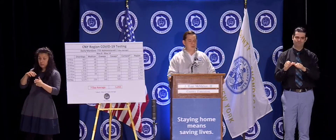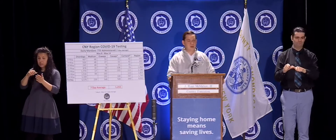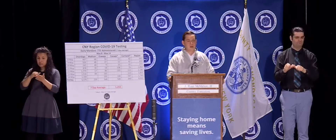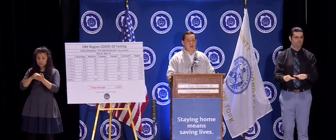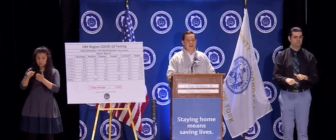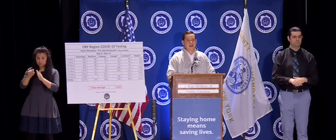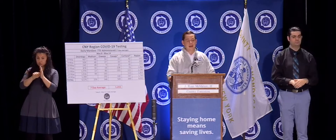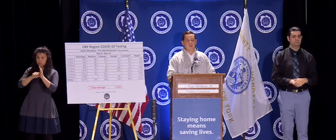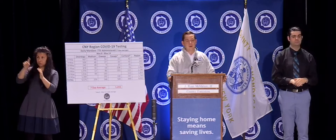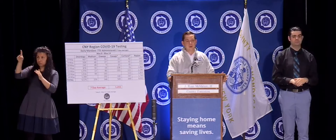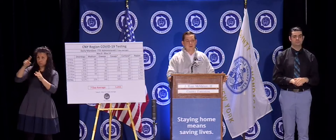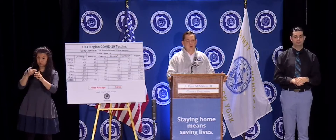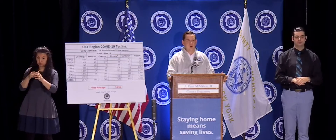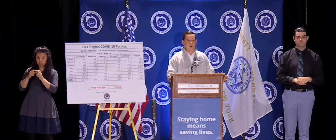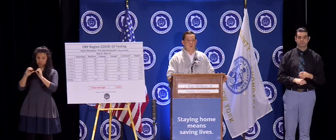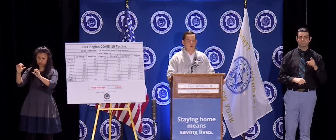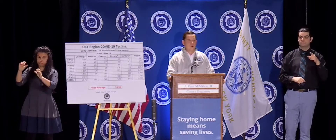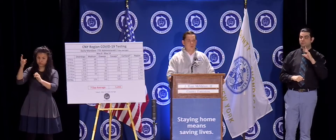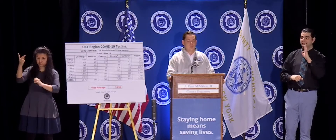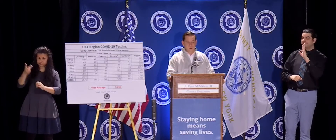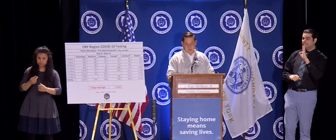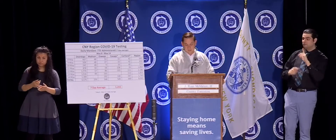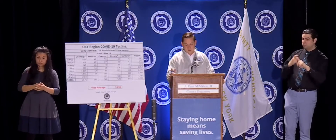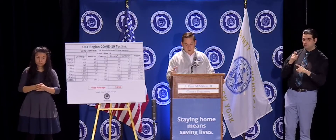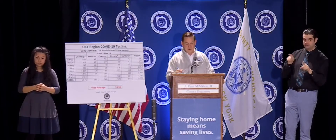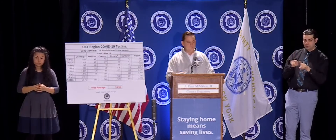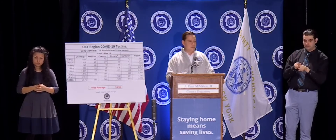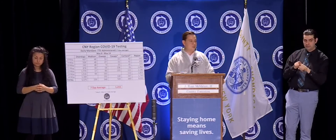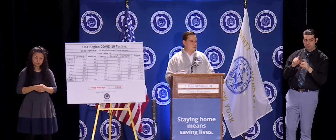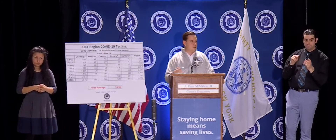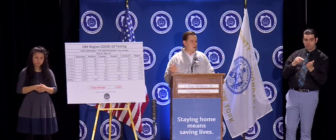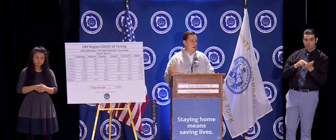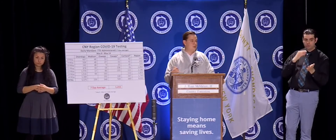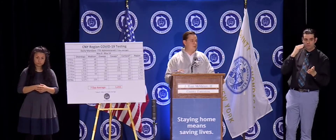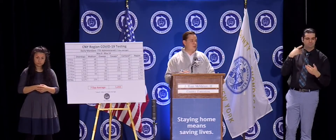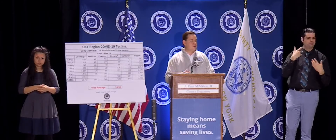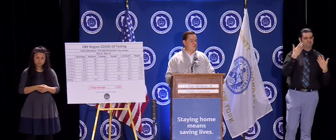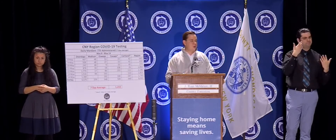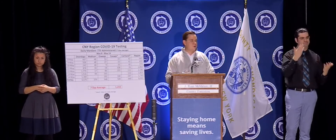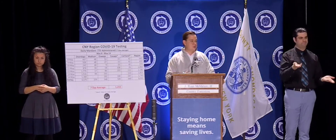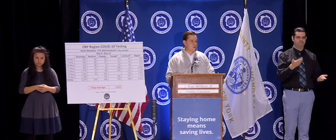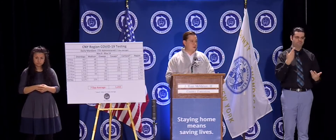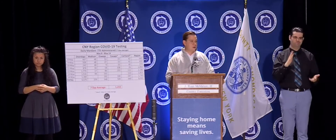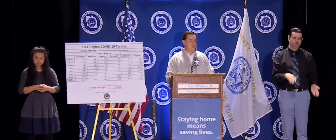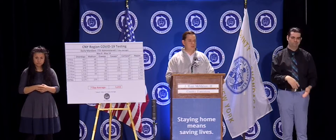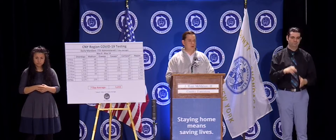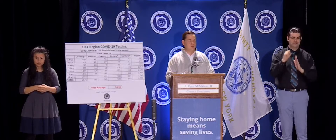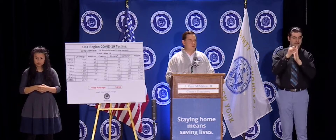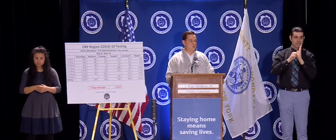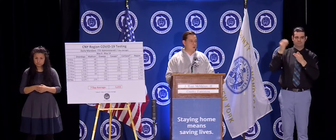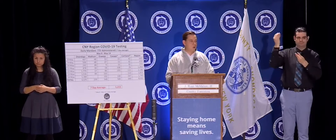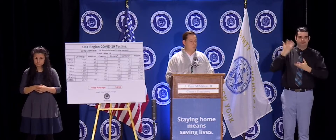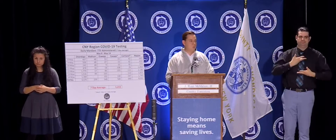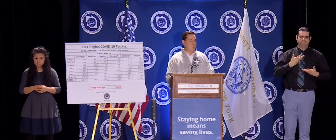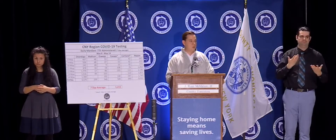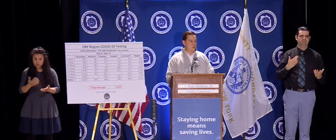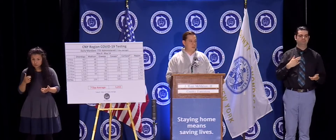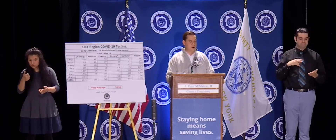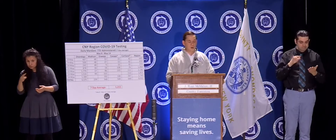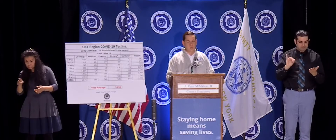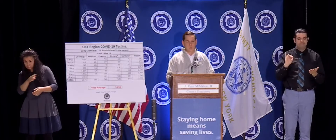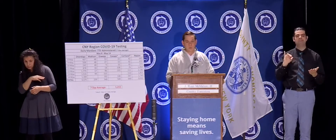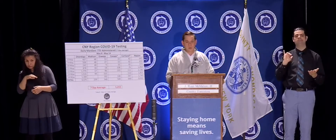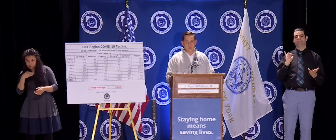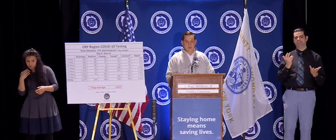state website, and again, we don't even know what this means. We know that these folks lived in a nursing home. This was their home. It's